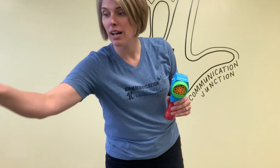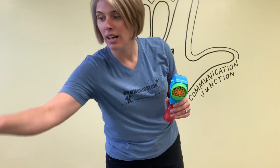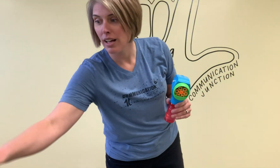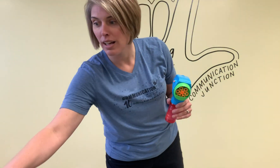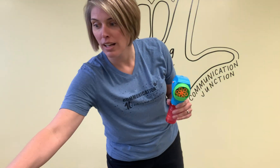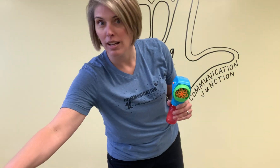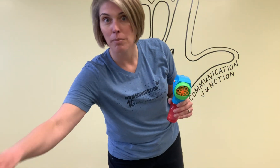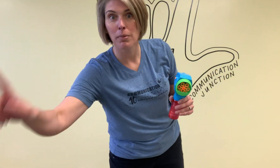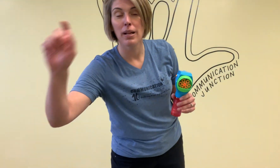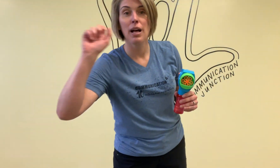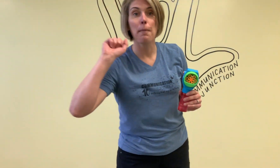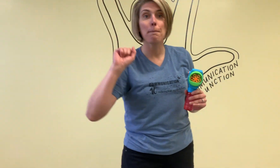pop,